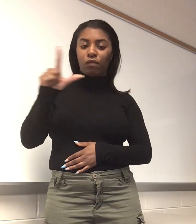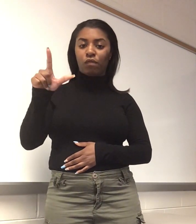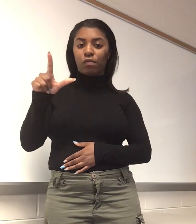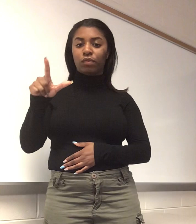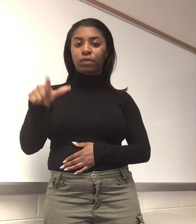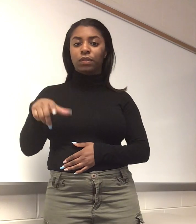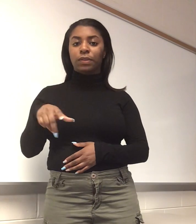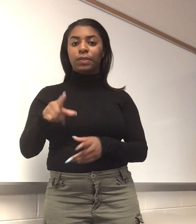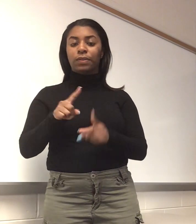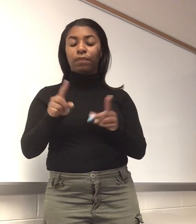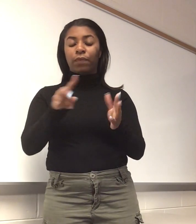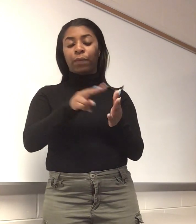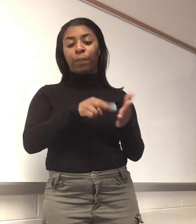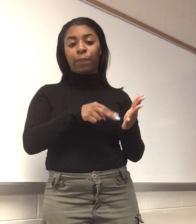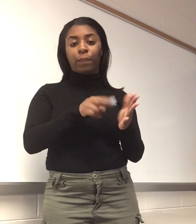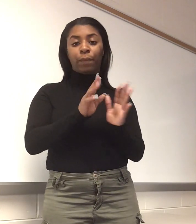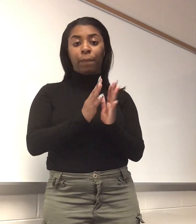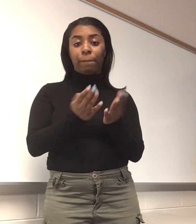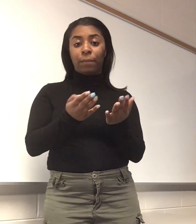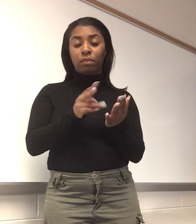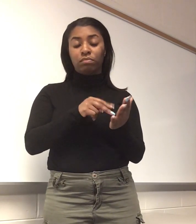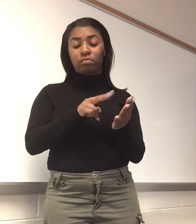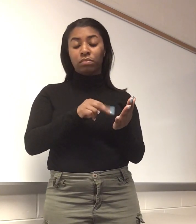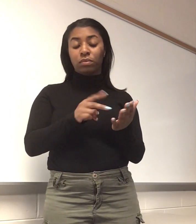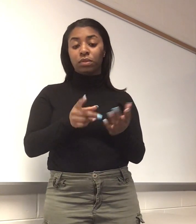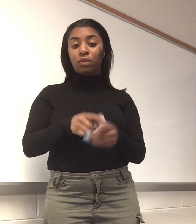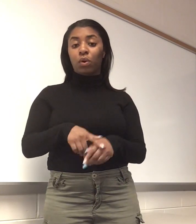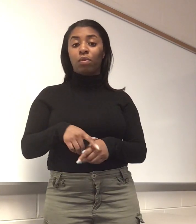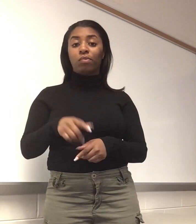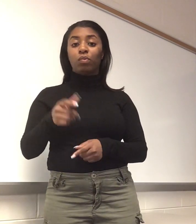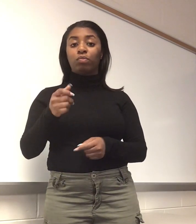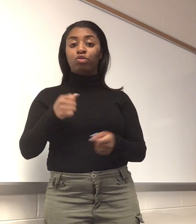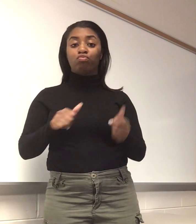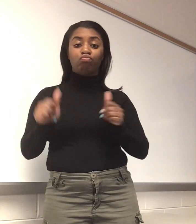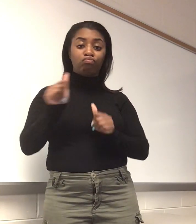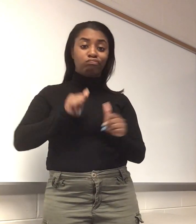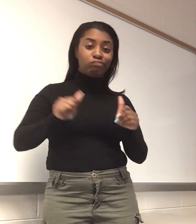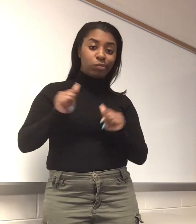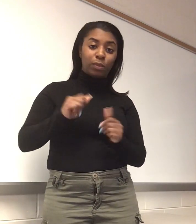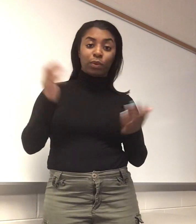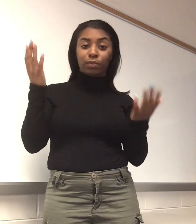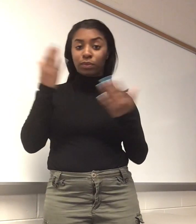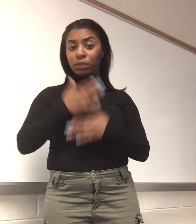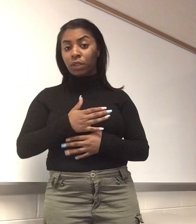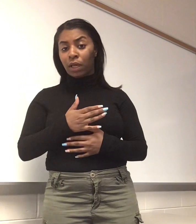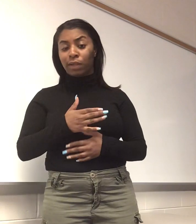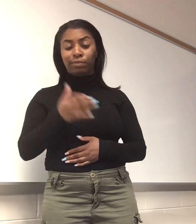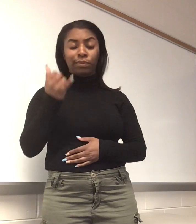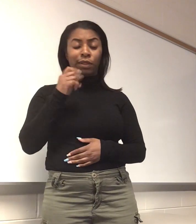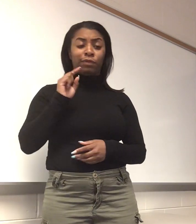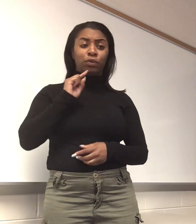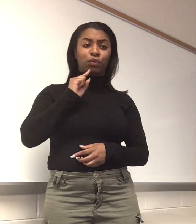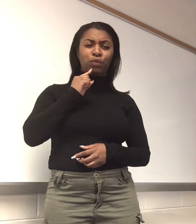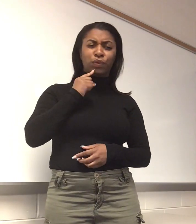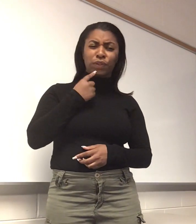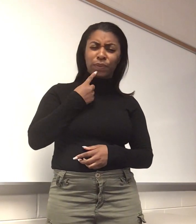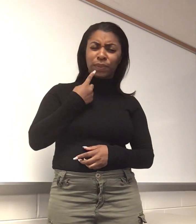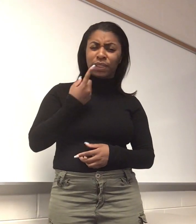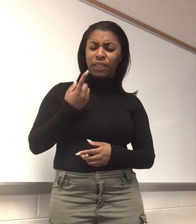or tragedy. Yep. You look for this figure to kind of shake things up, because if the mood gets too serious, it's hard for the audience to maintain focus. And we have a